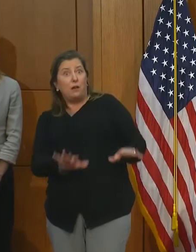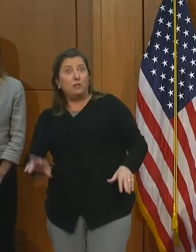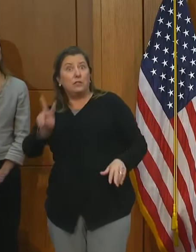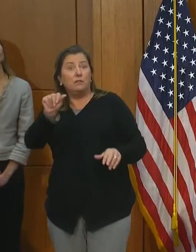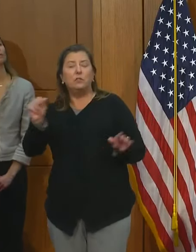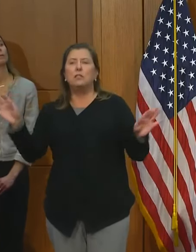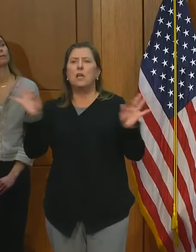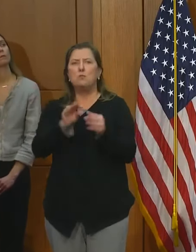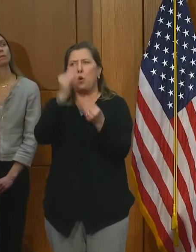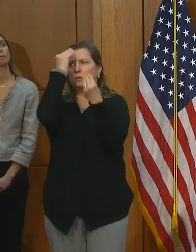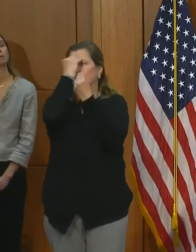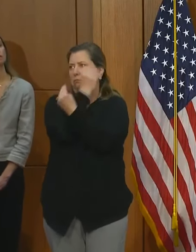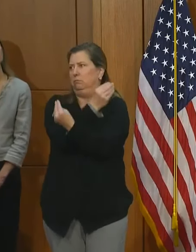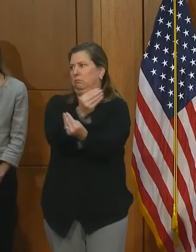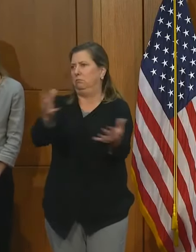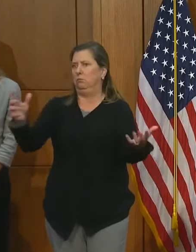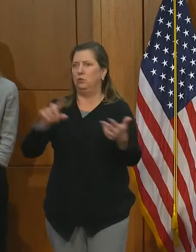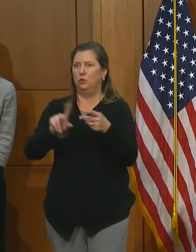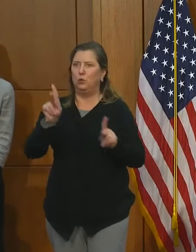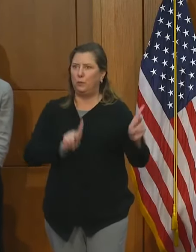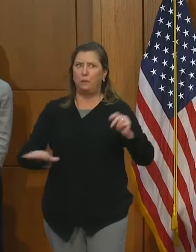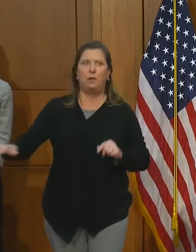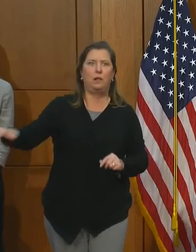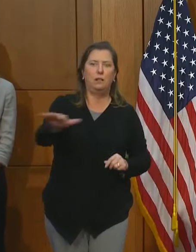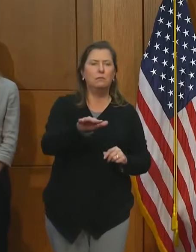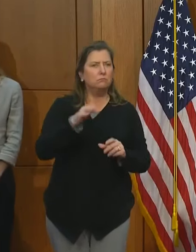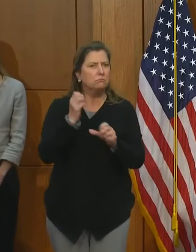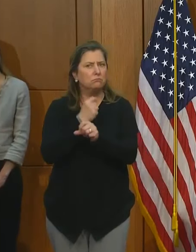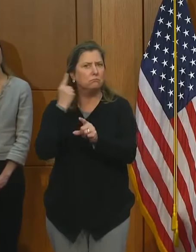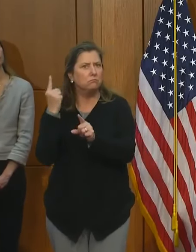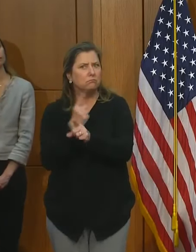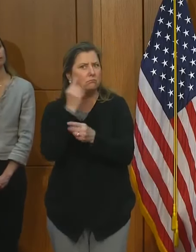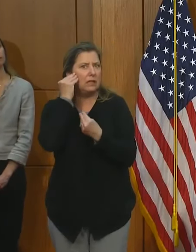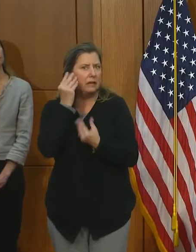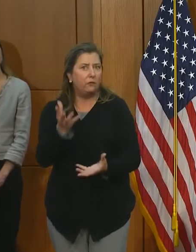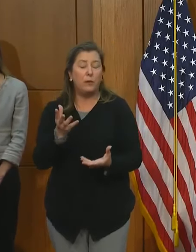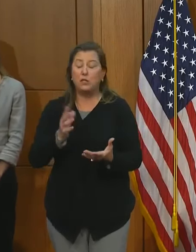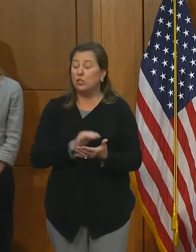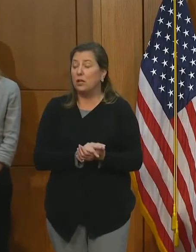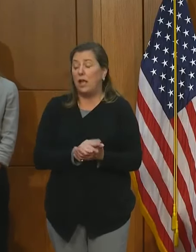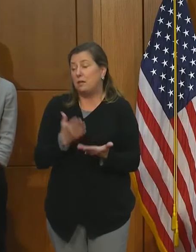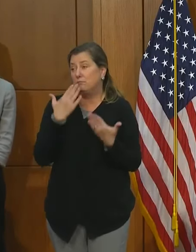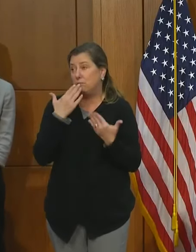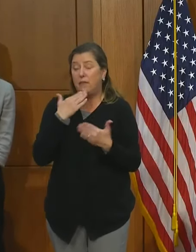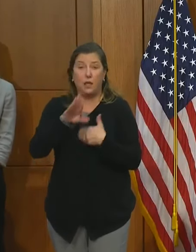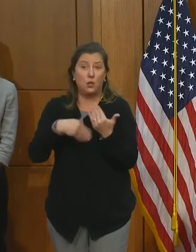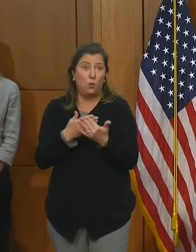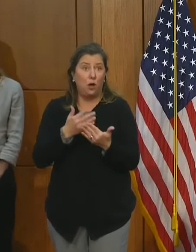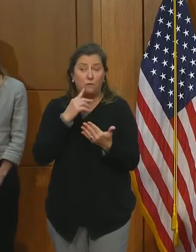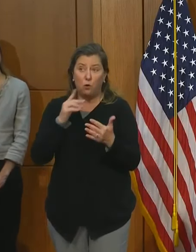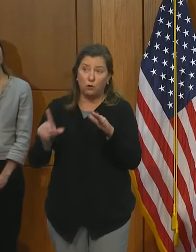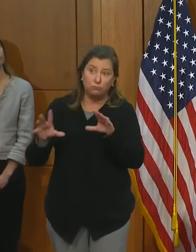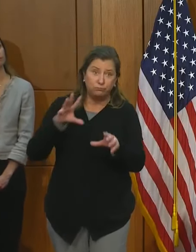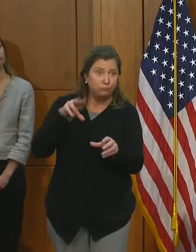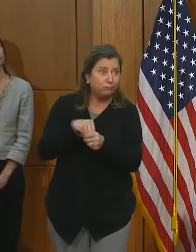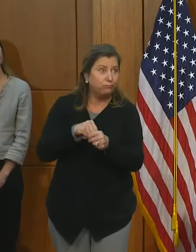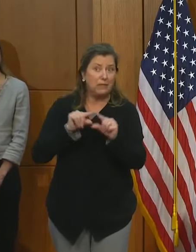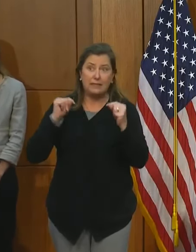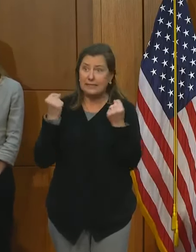is transmitted to Virginians so that they get accurate and updated information. And I thank all of you for being part of this